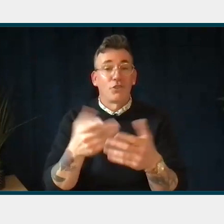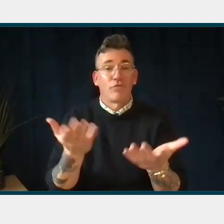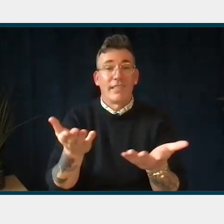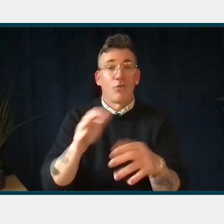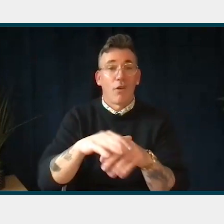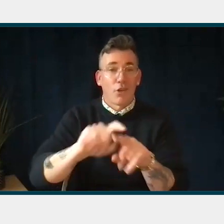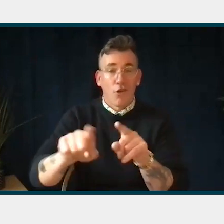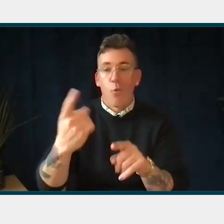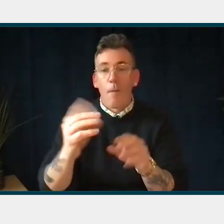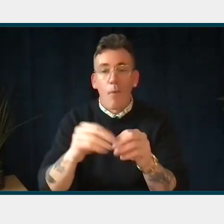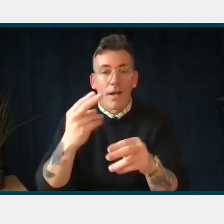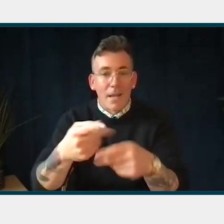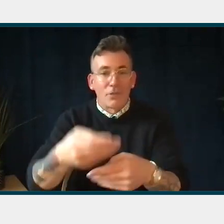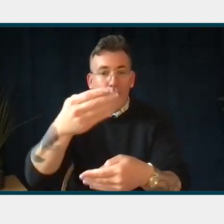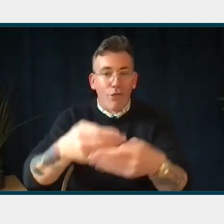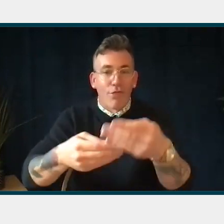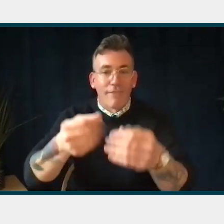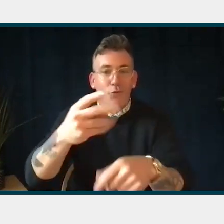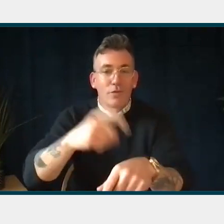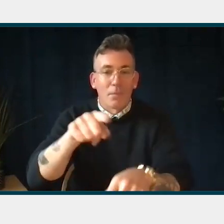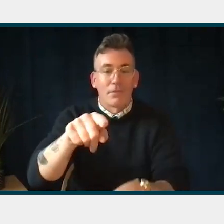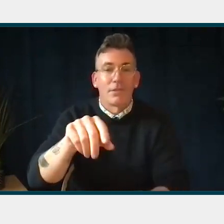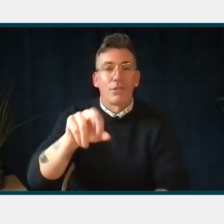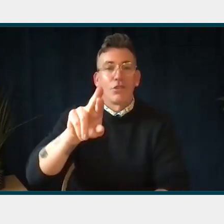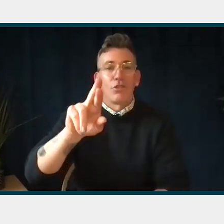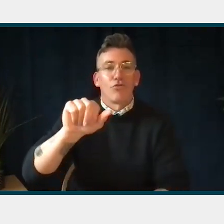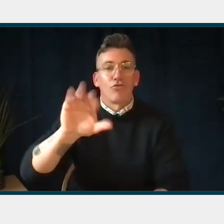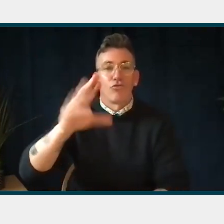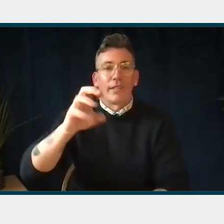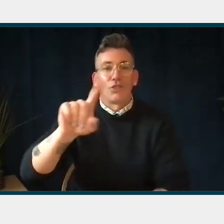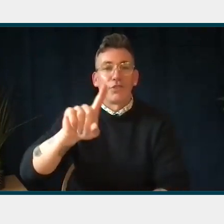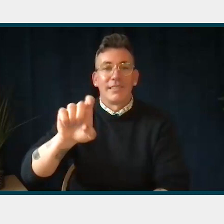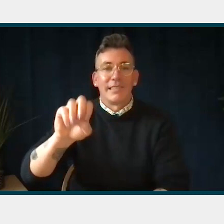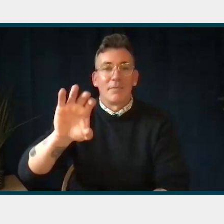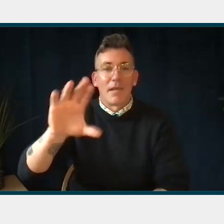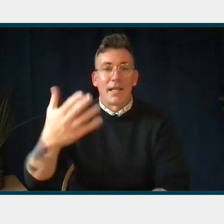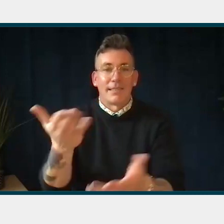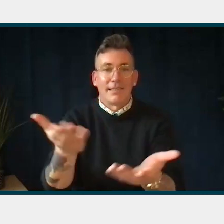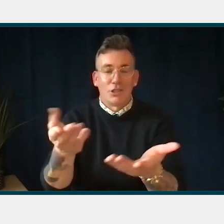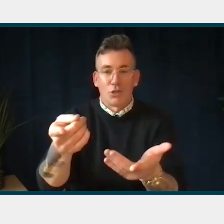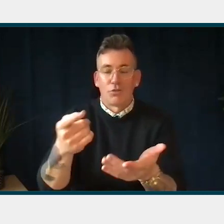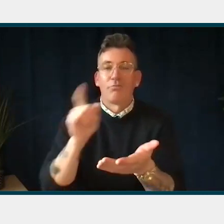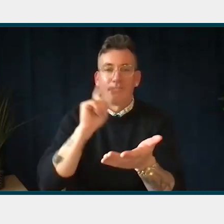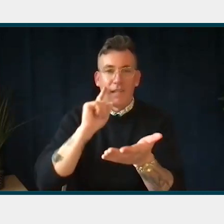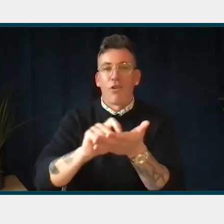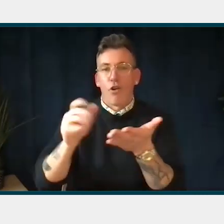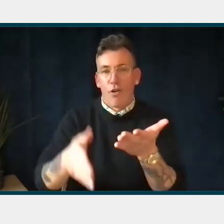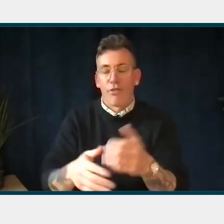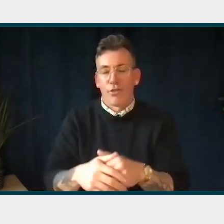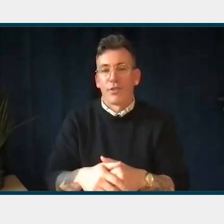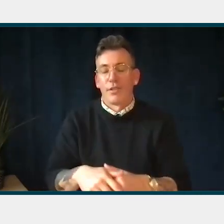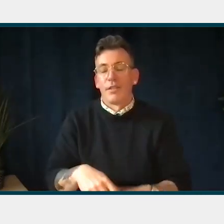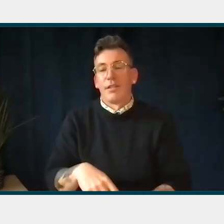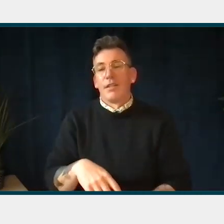So follow them. And I mentioned right here in the call, I saw all these name coming up a few times. Rachel,